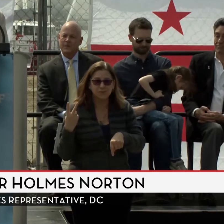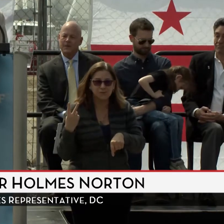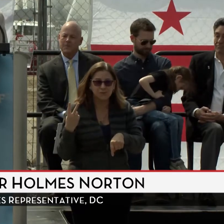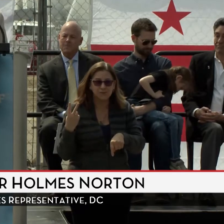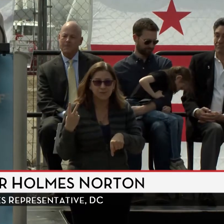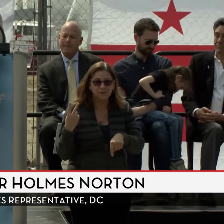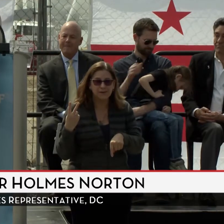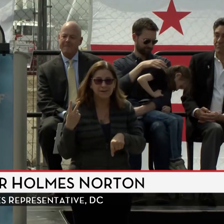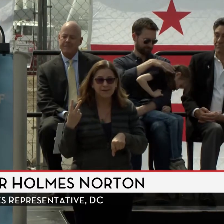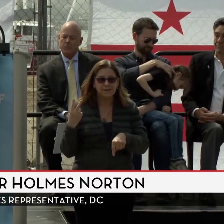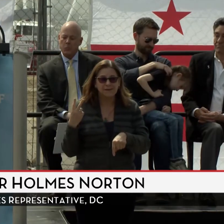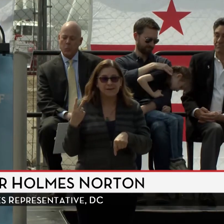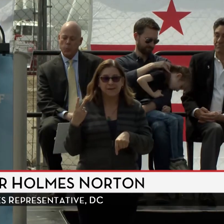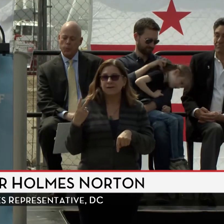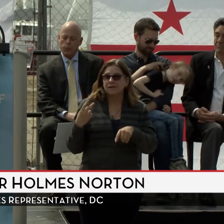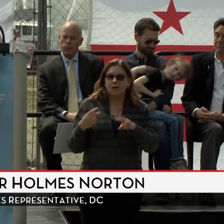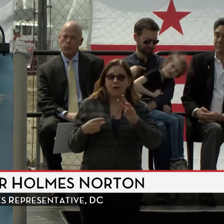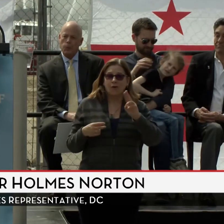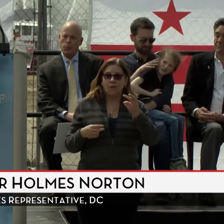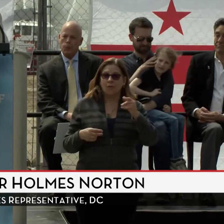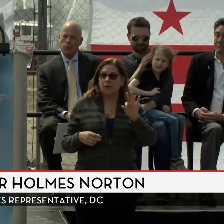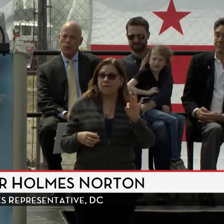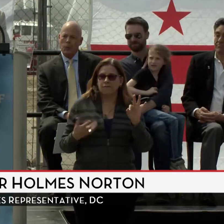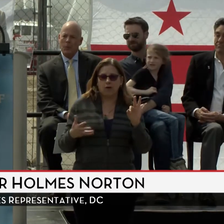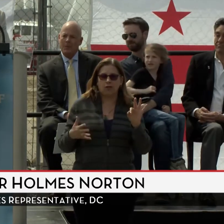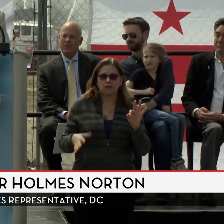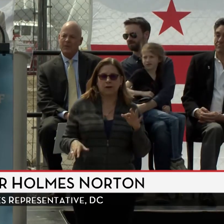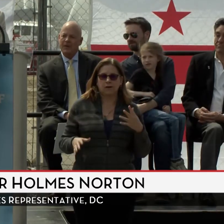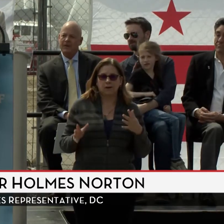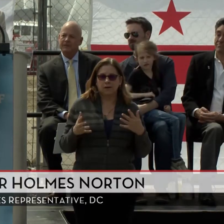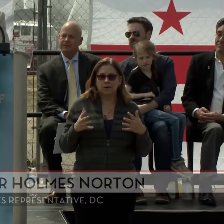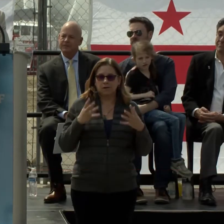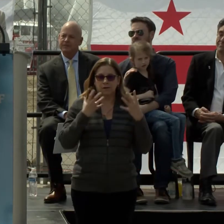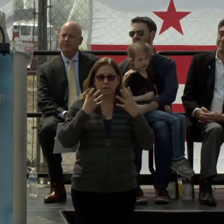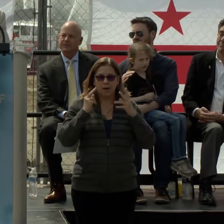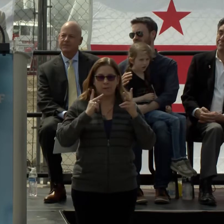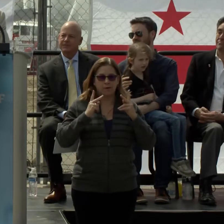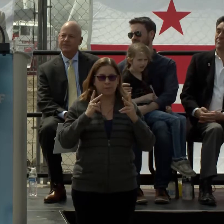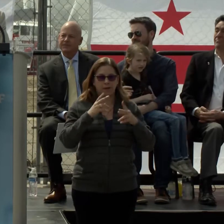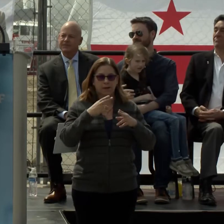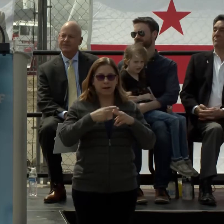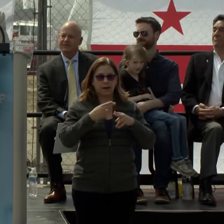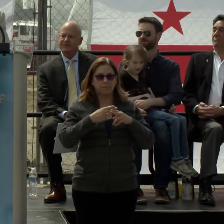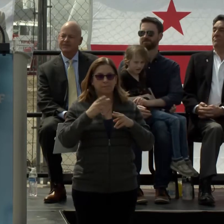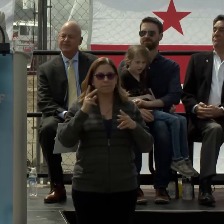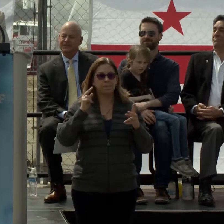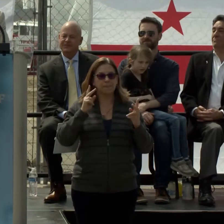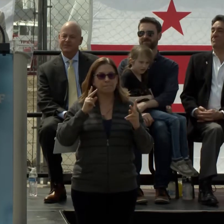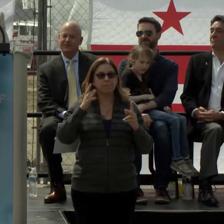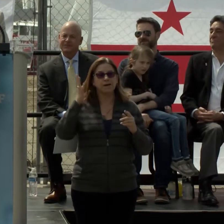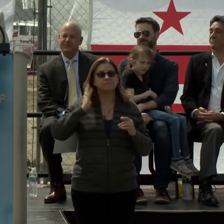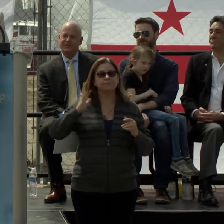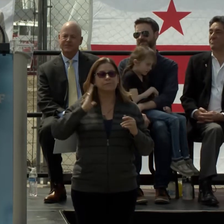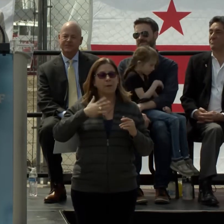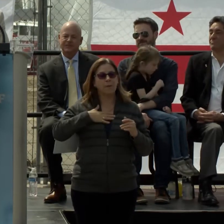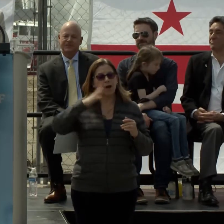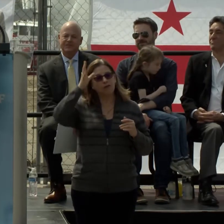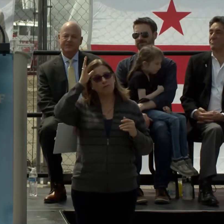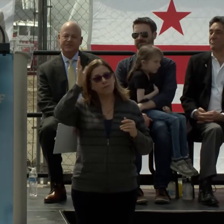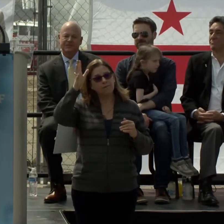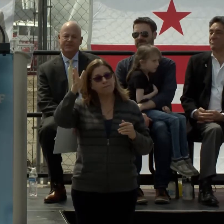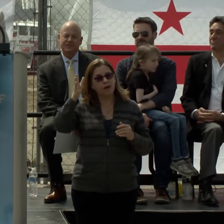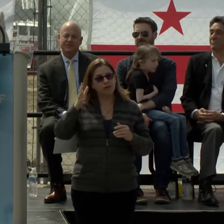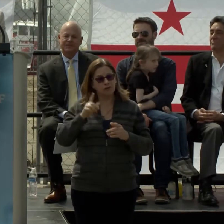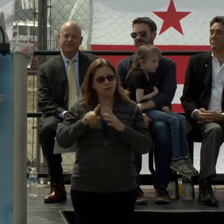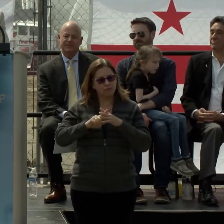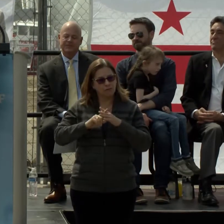wharf, named for what it was called when my great-grandfather was a runaway slave